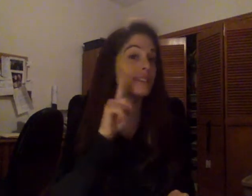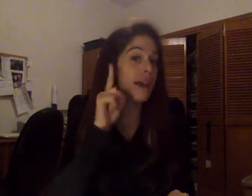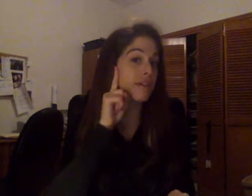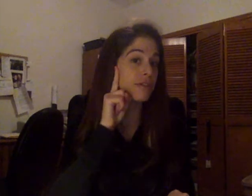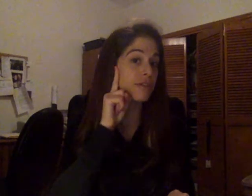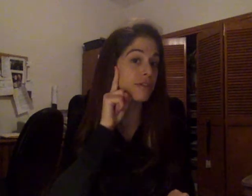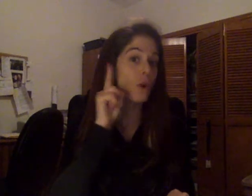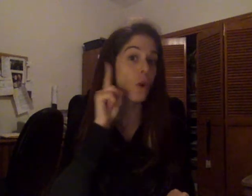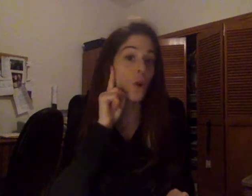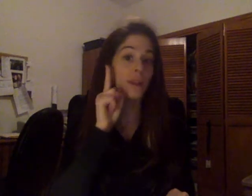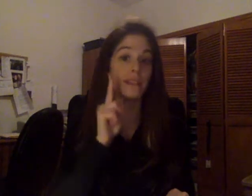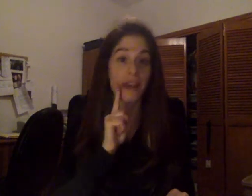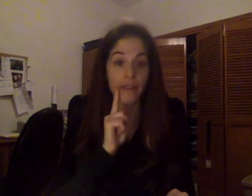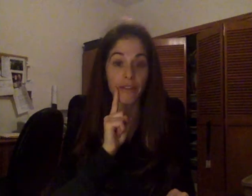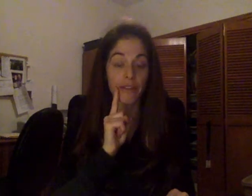Deaf or deaf.